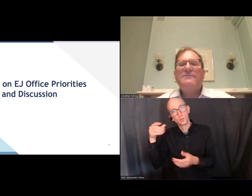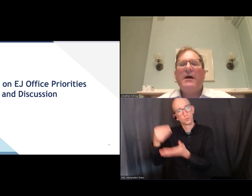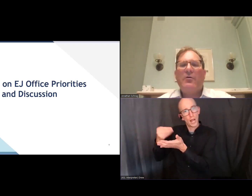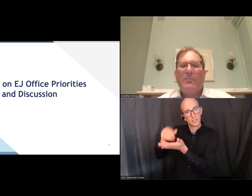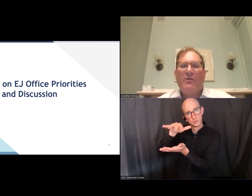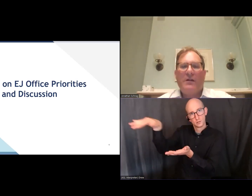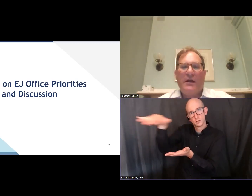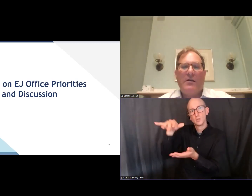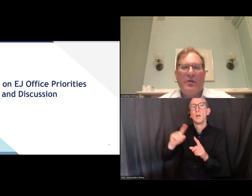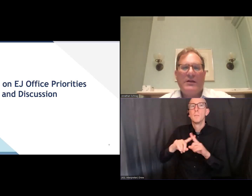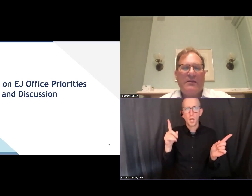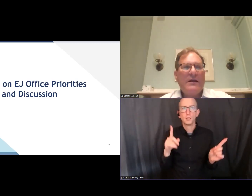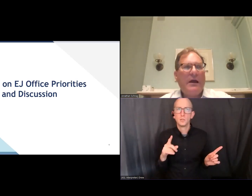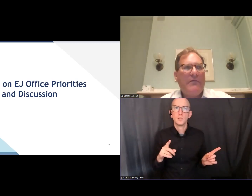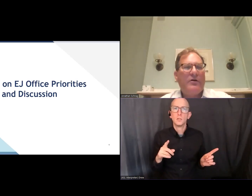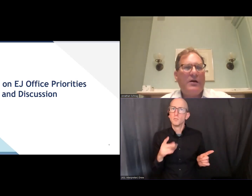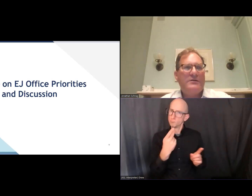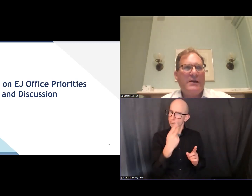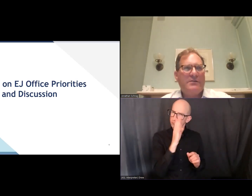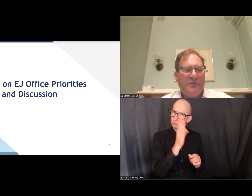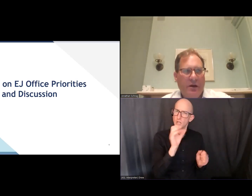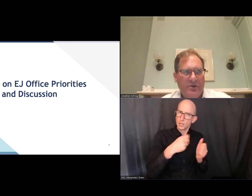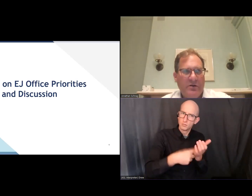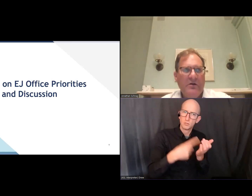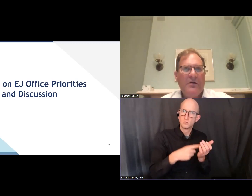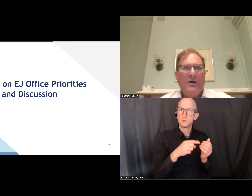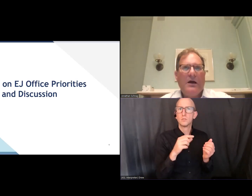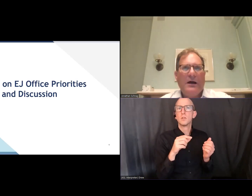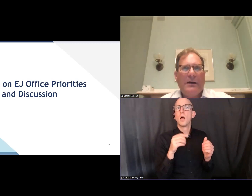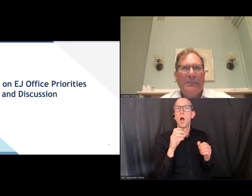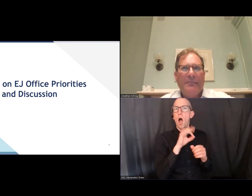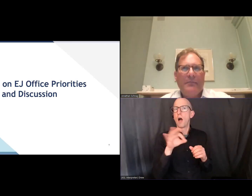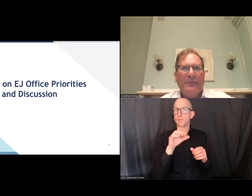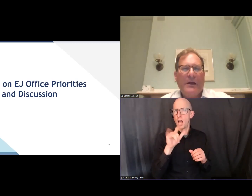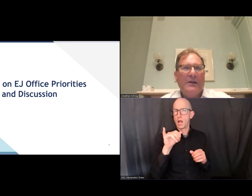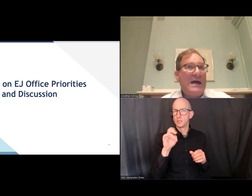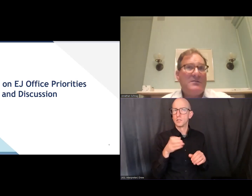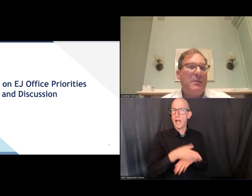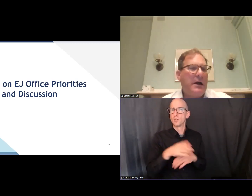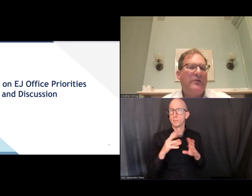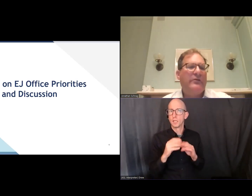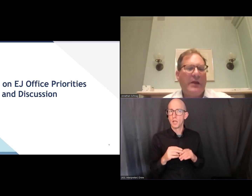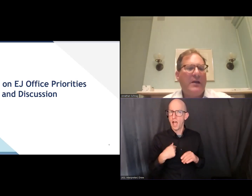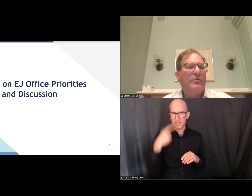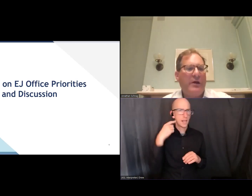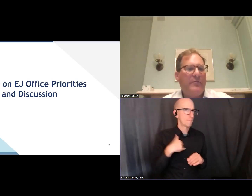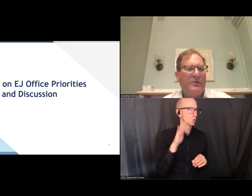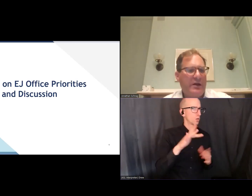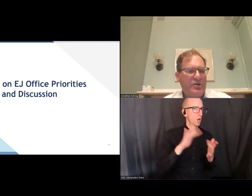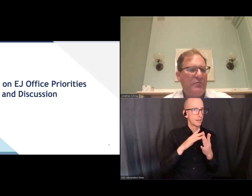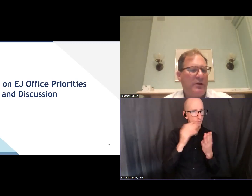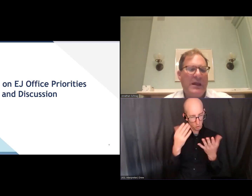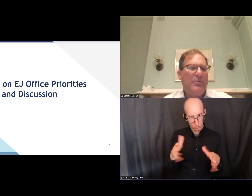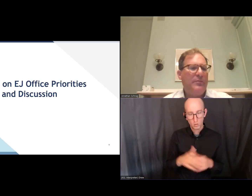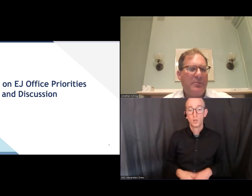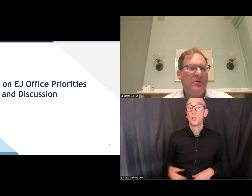But let's follow up offline, Namrita. I think I have your contact information. And last mile sustainable